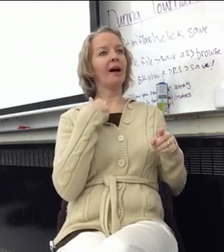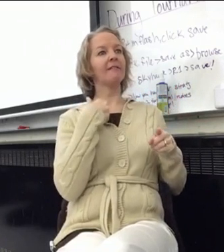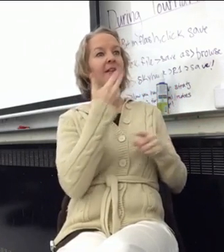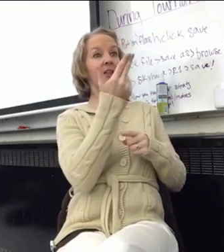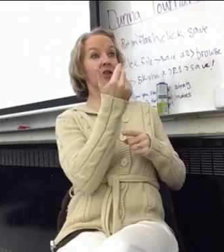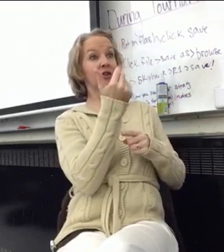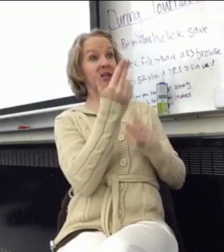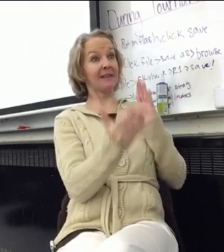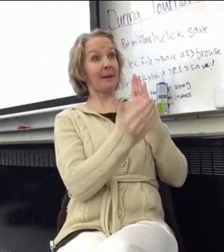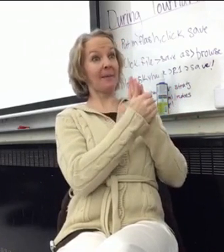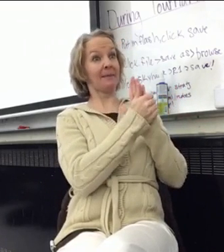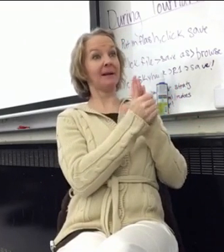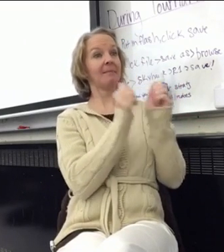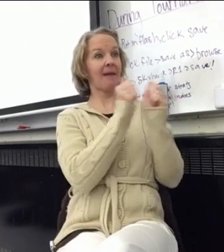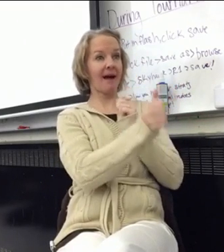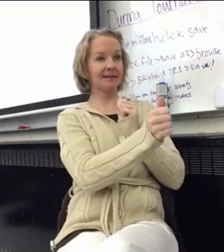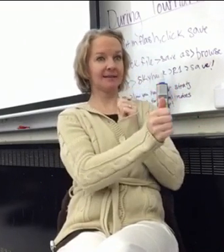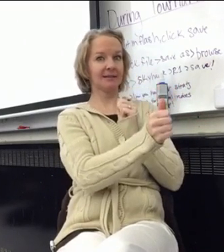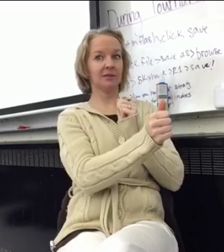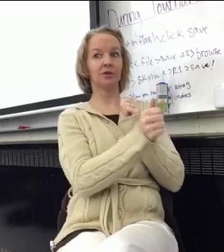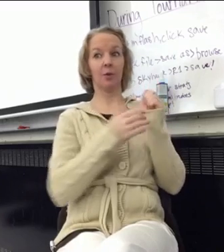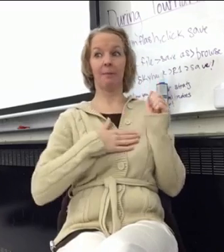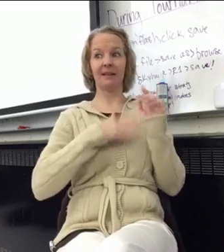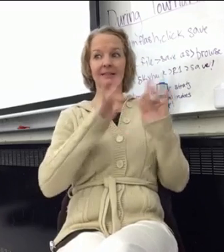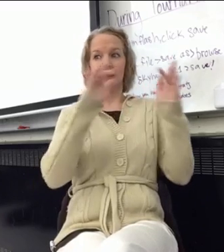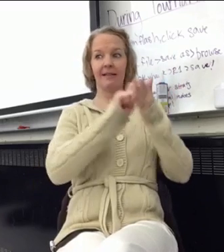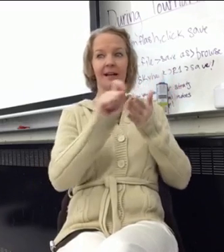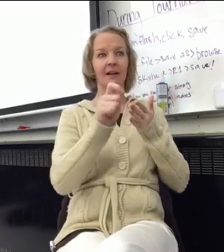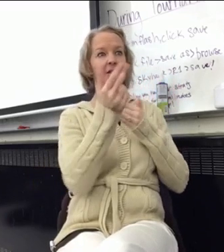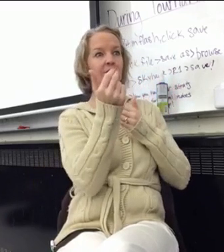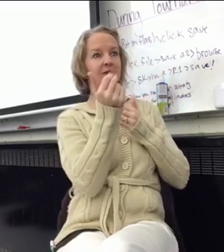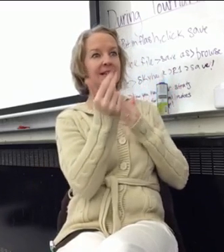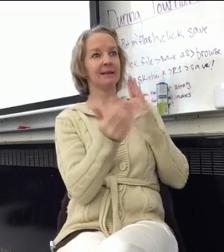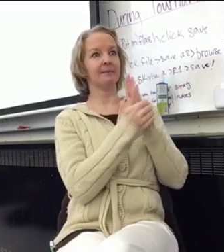13th Amendment passed. If you will highlight the 13th Amendment.